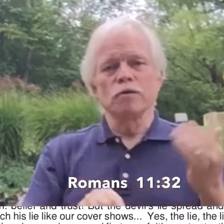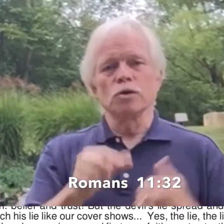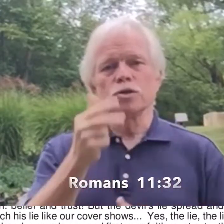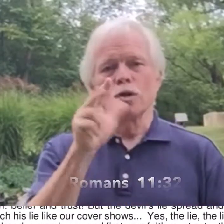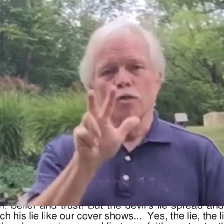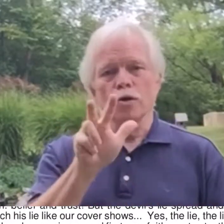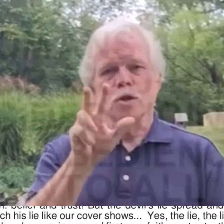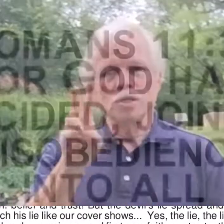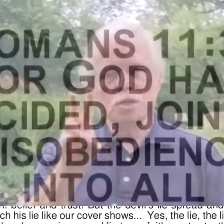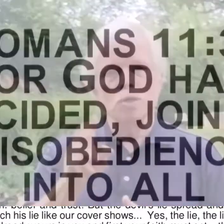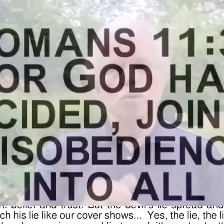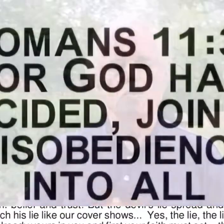verse 32.